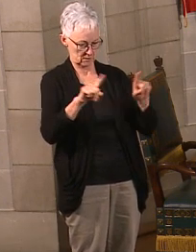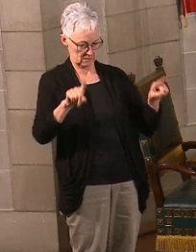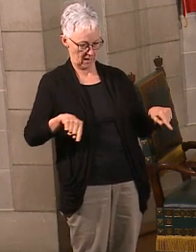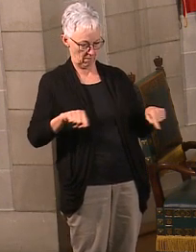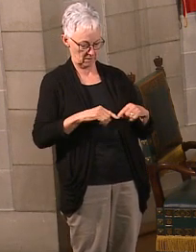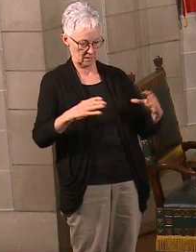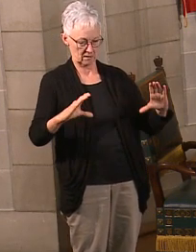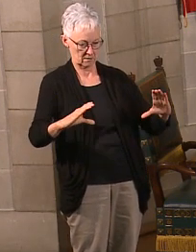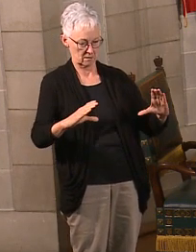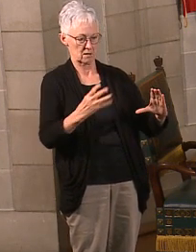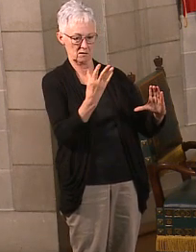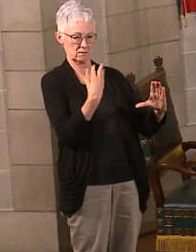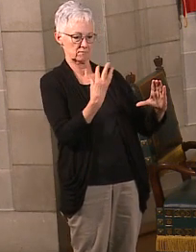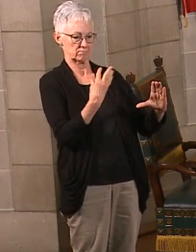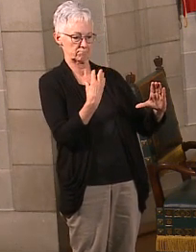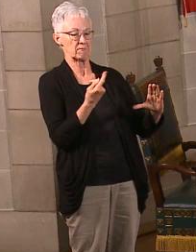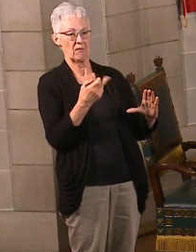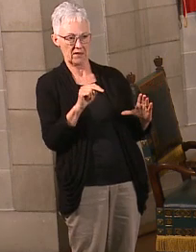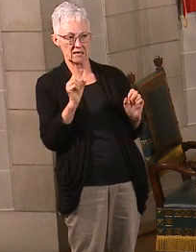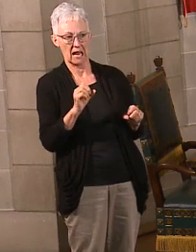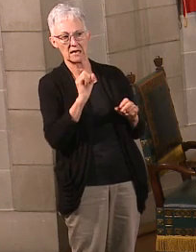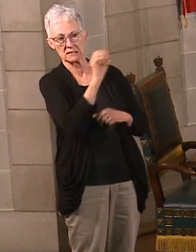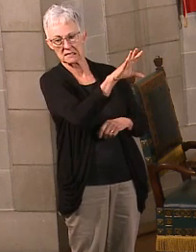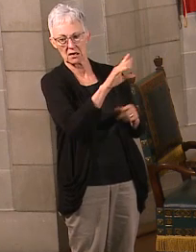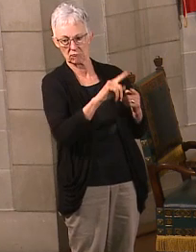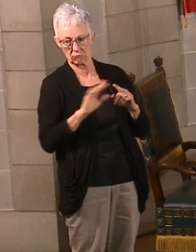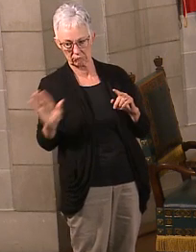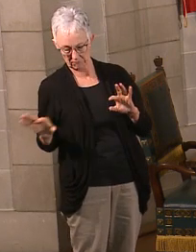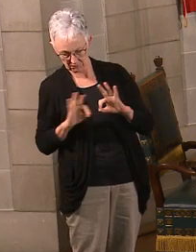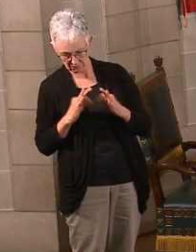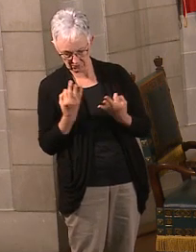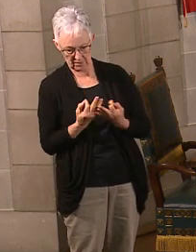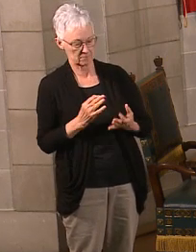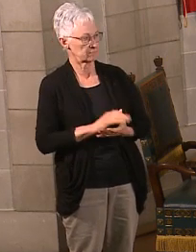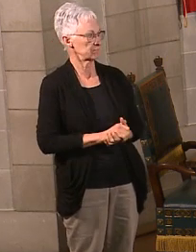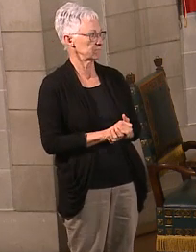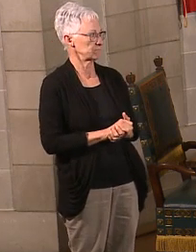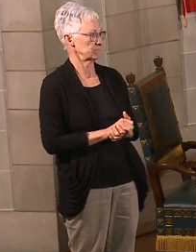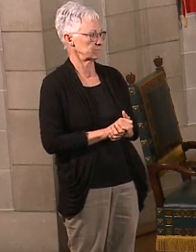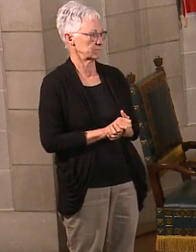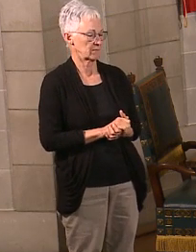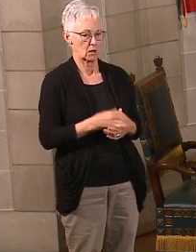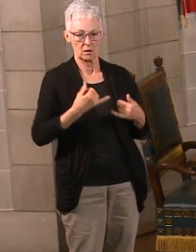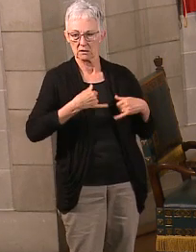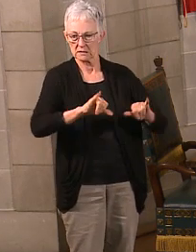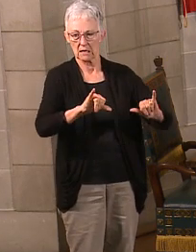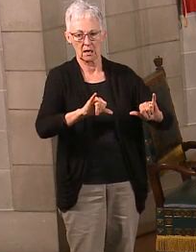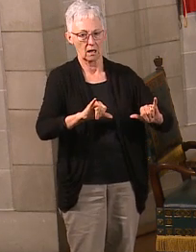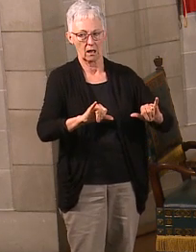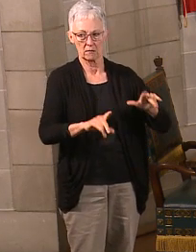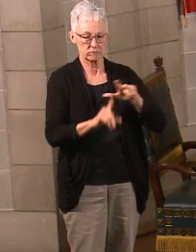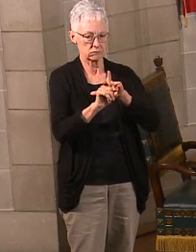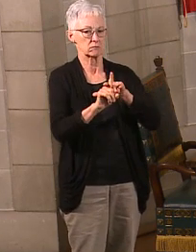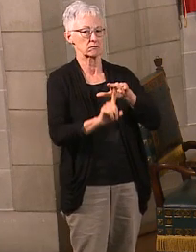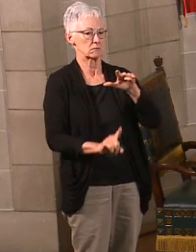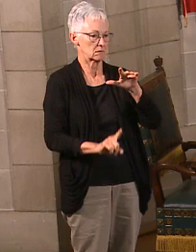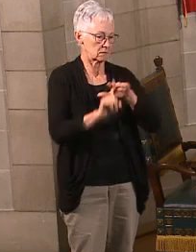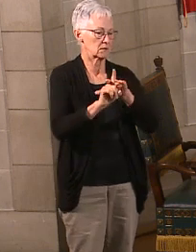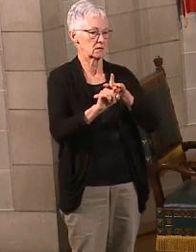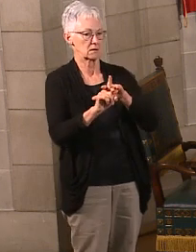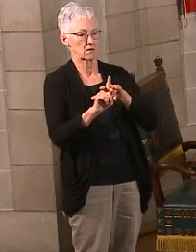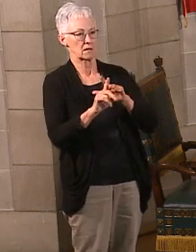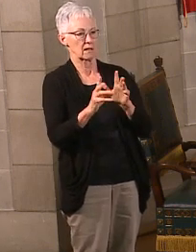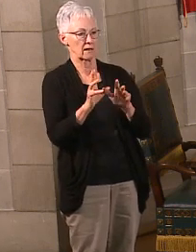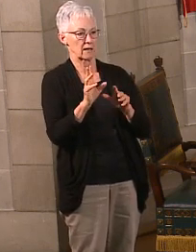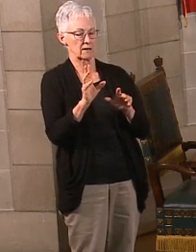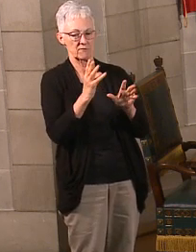seems to be going fairly well. Video visiting, unfortunately, we're still running into technology issues. Video visiting is a